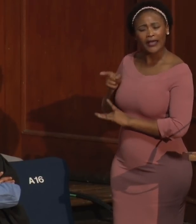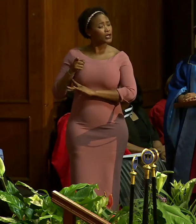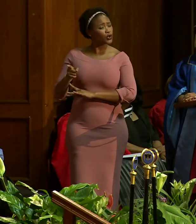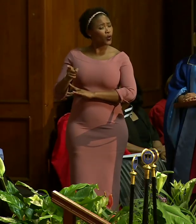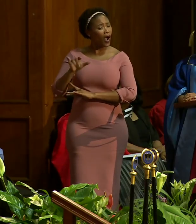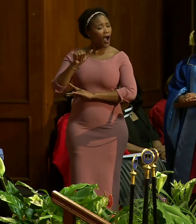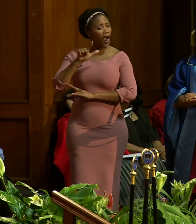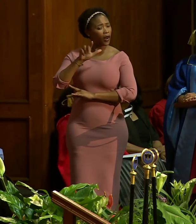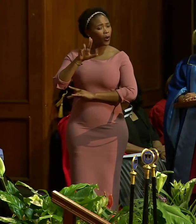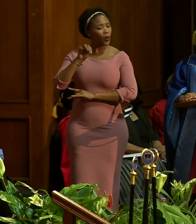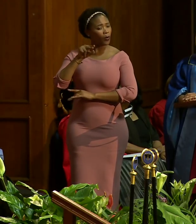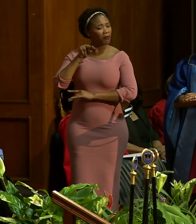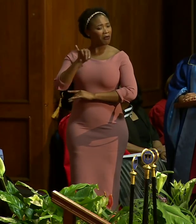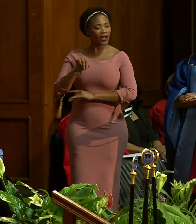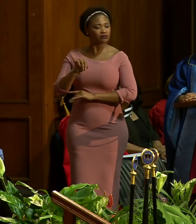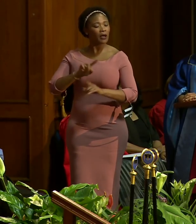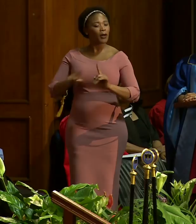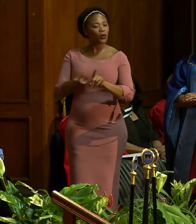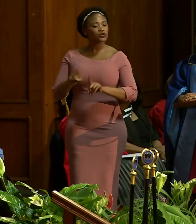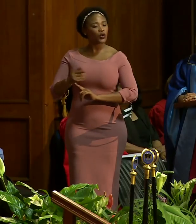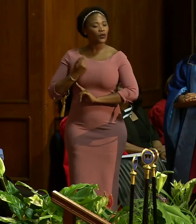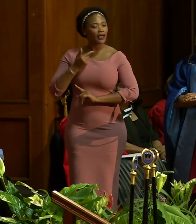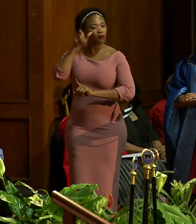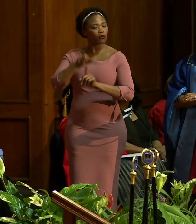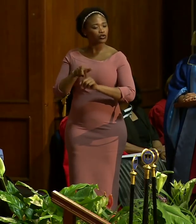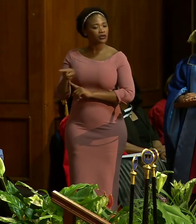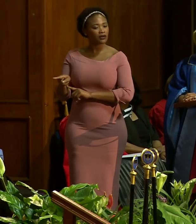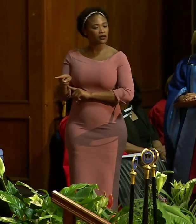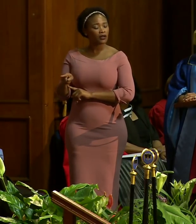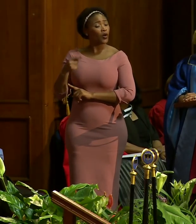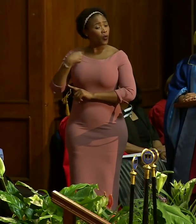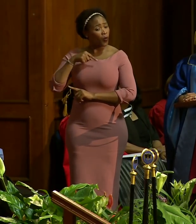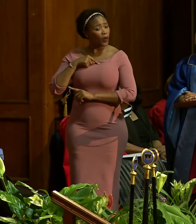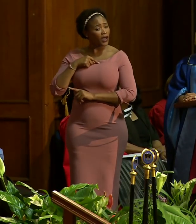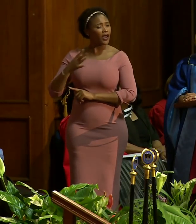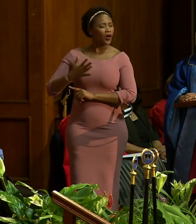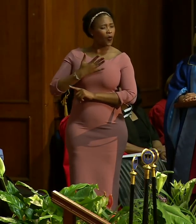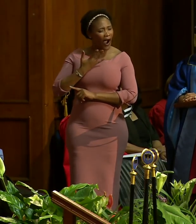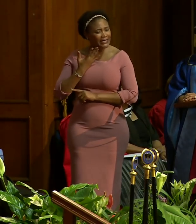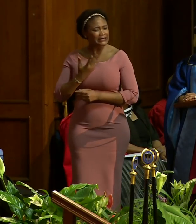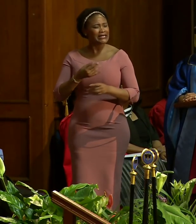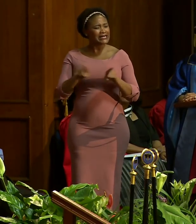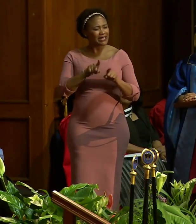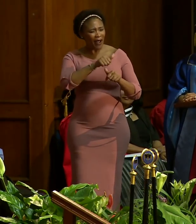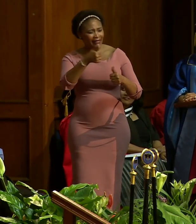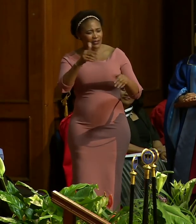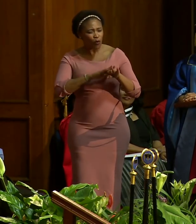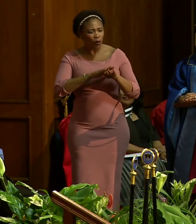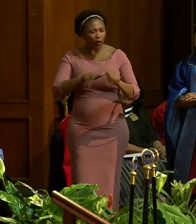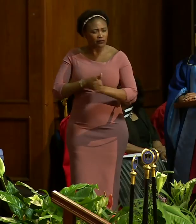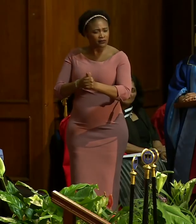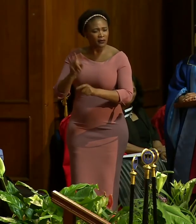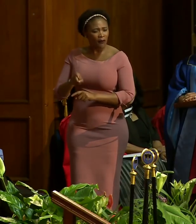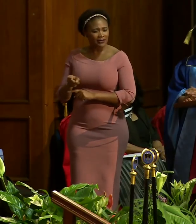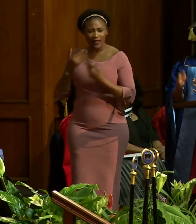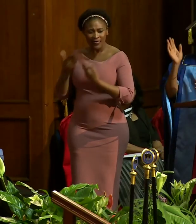alumni, but because you're a young person who we wouldn't mind cloning more like you. So thank you so much